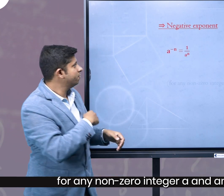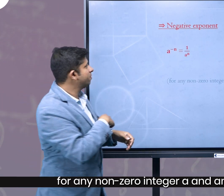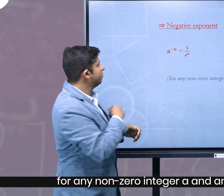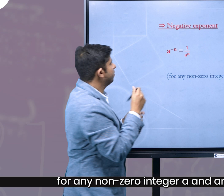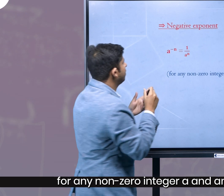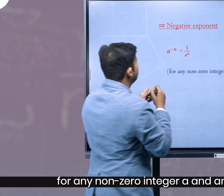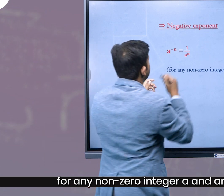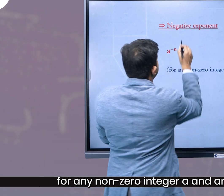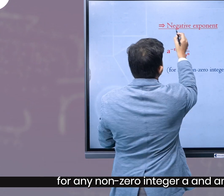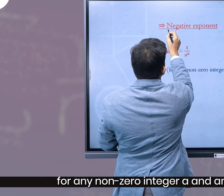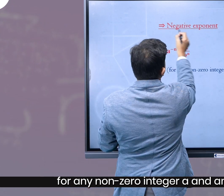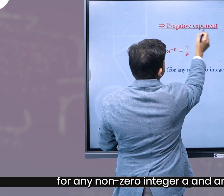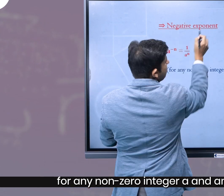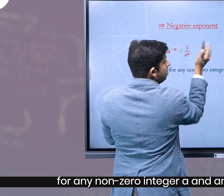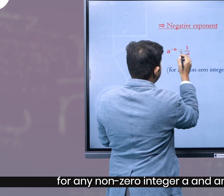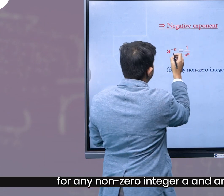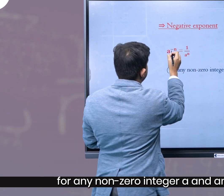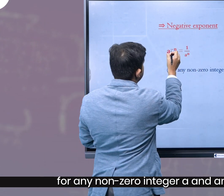integer a and any integer n.